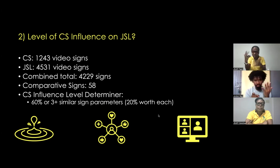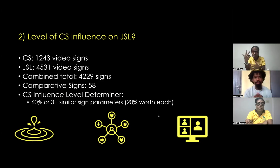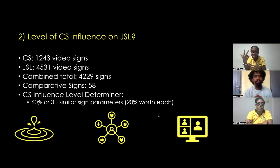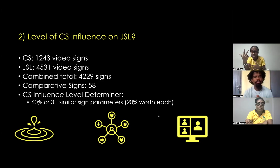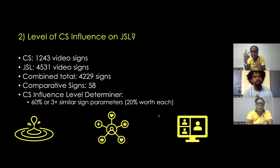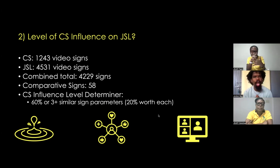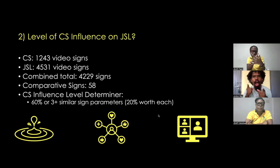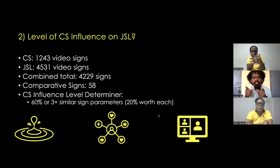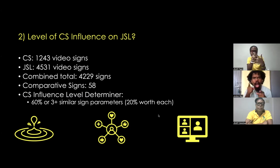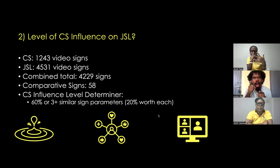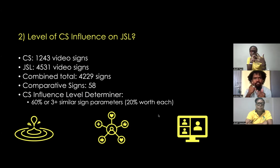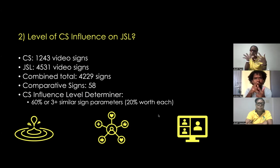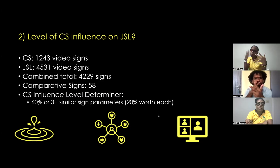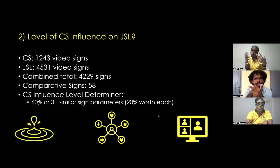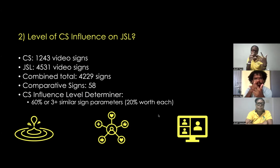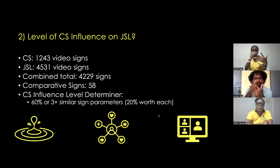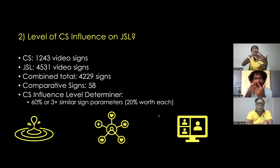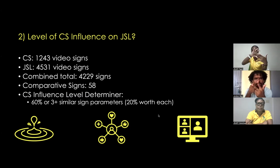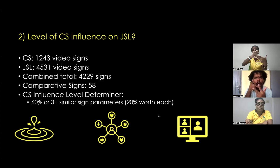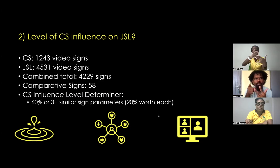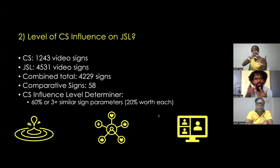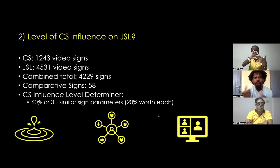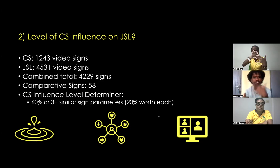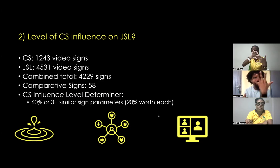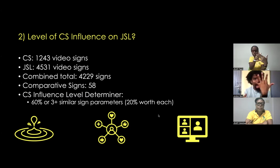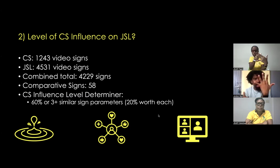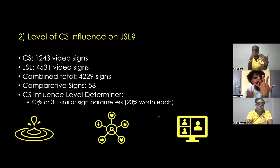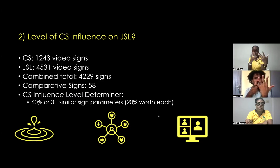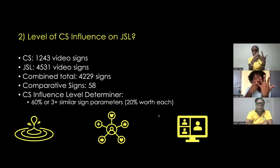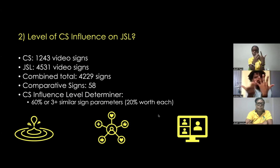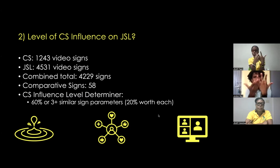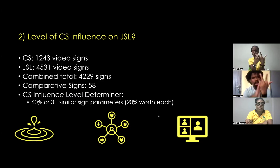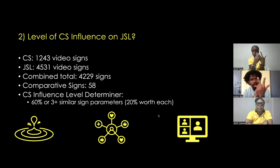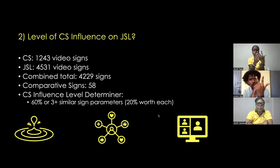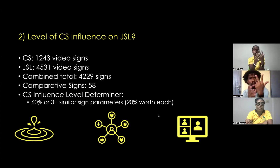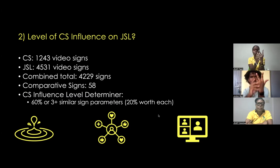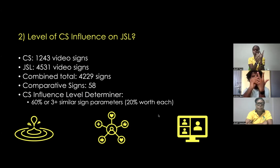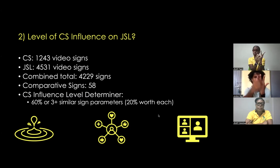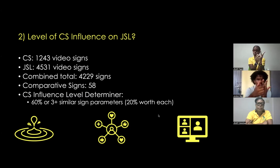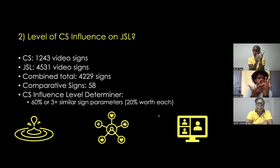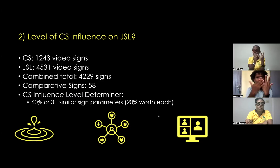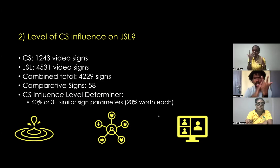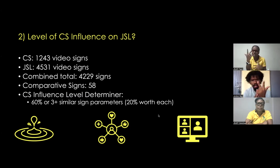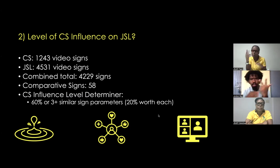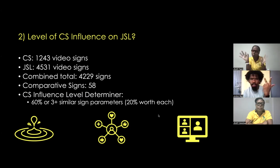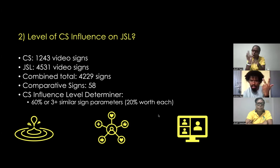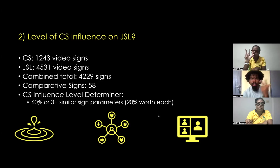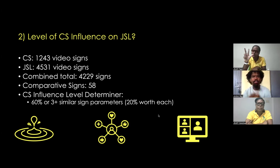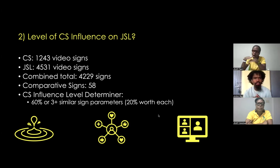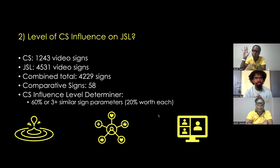HOLME, home. And we realized there were 3 that were similar, whether it was